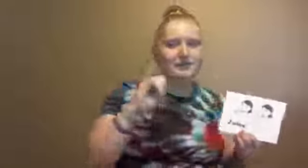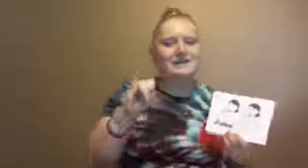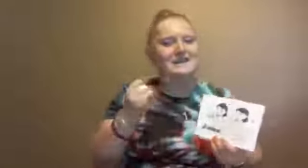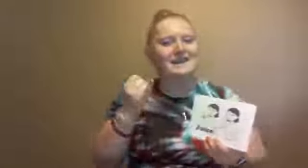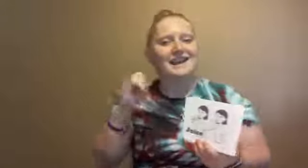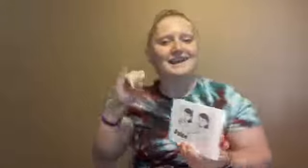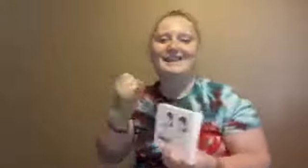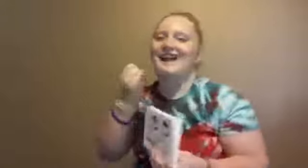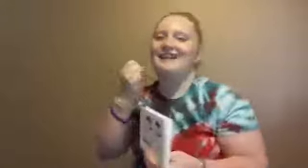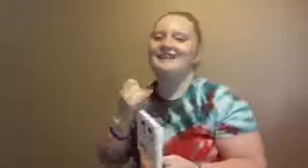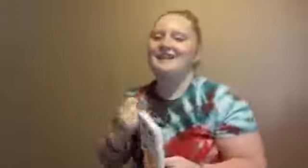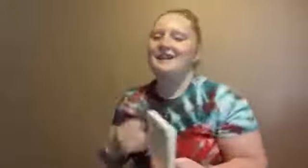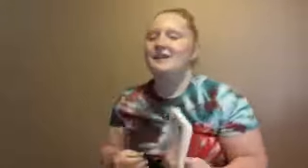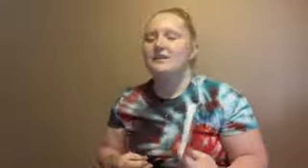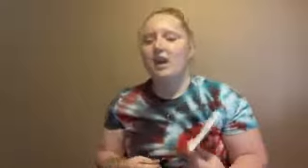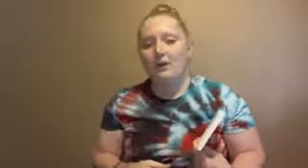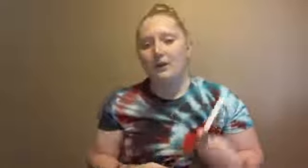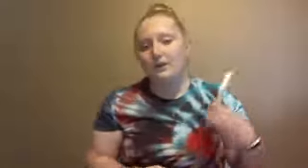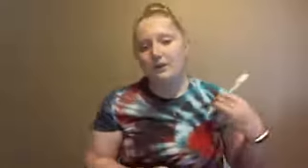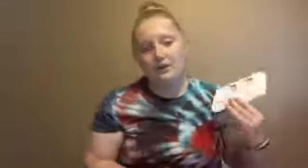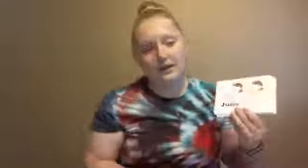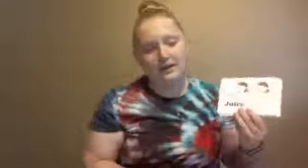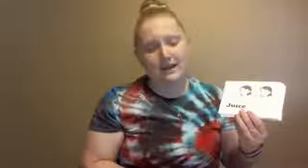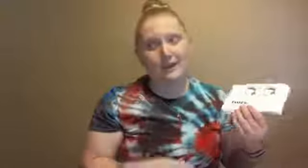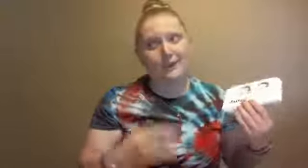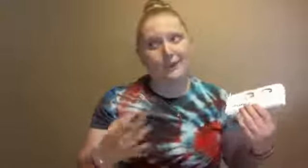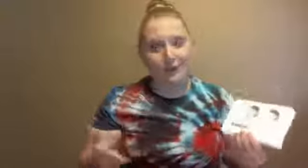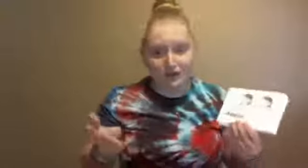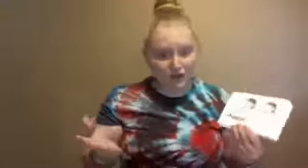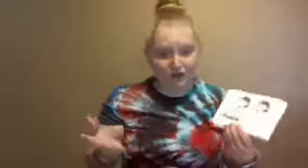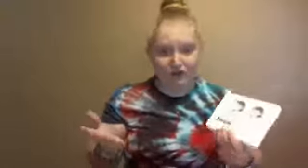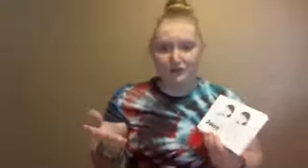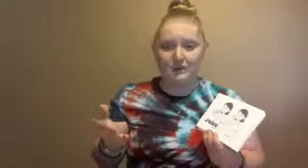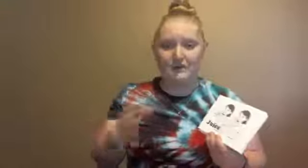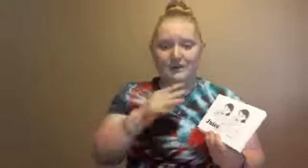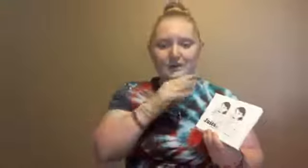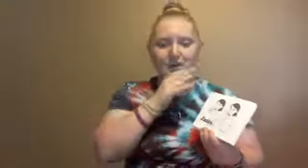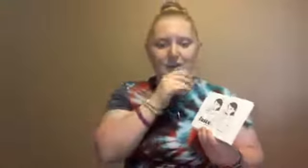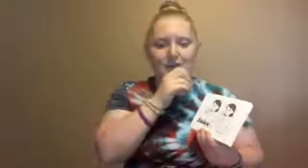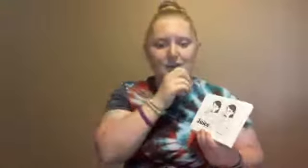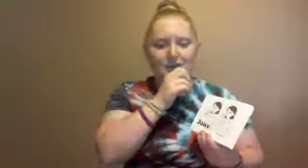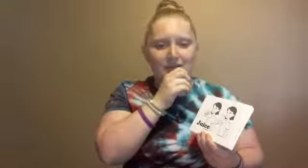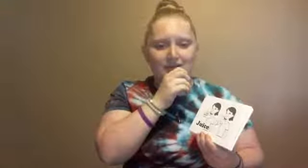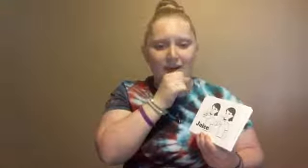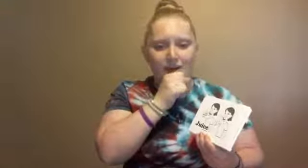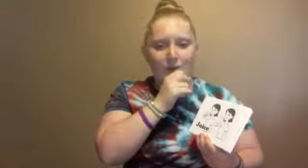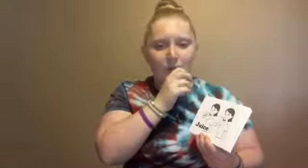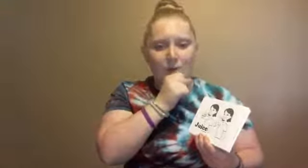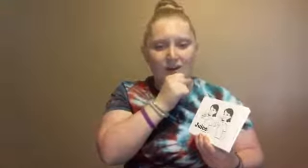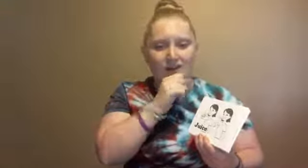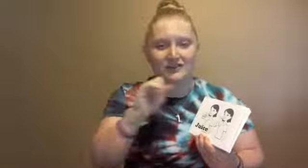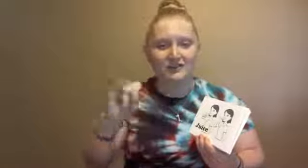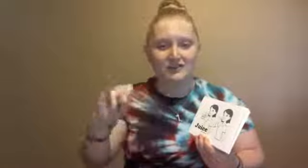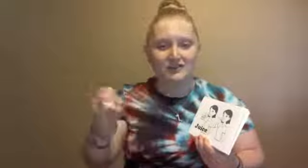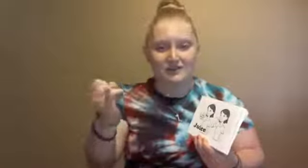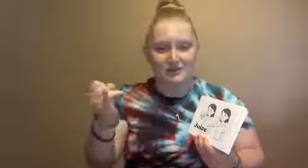Just like that. So if you were trying to say orange juice, you would say orange